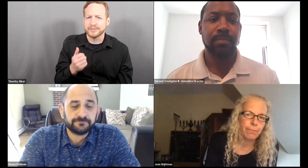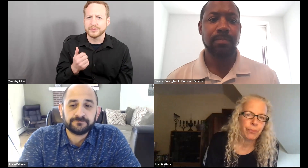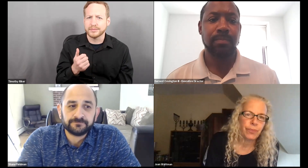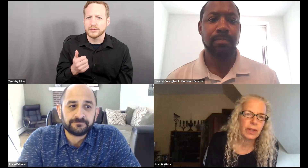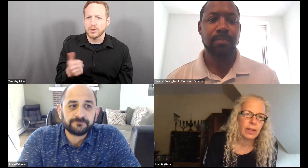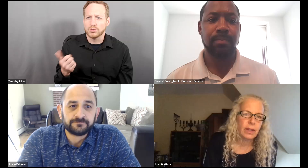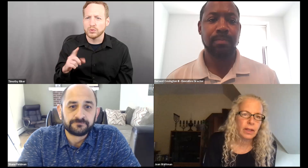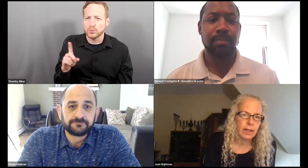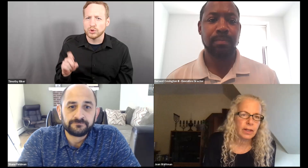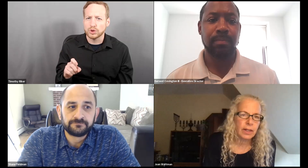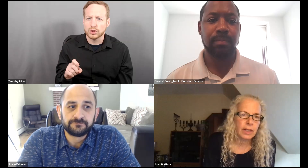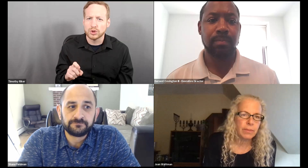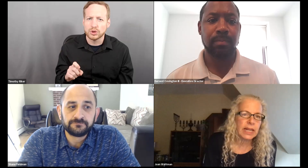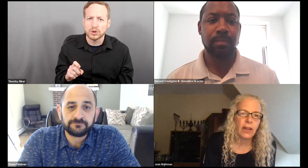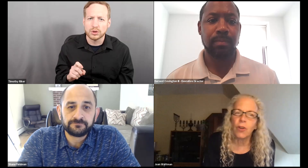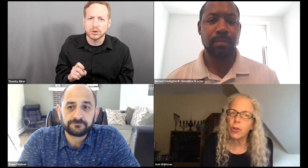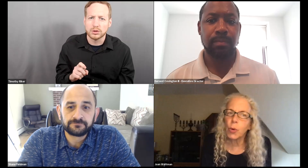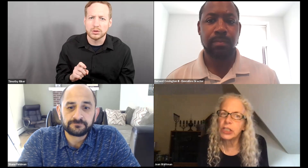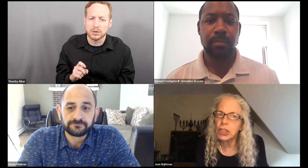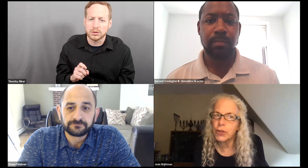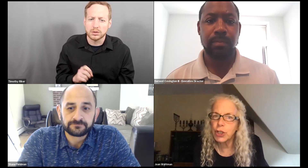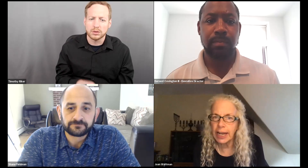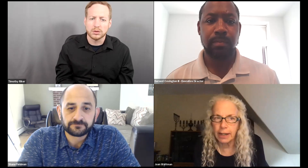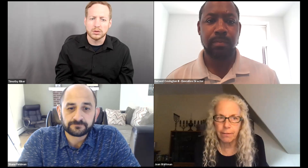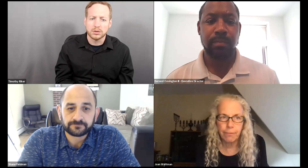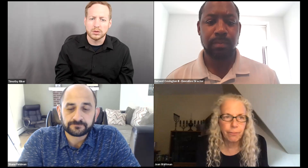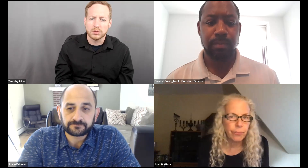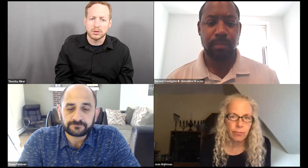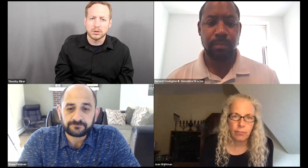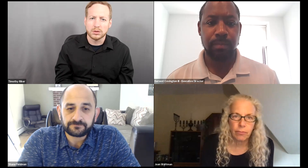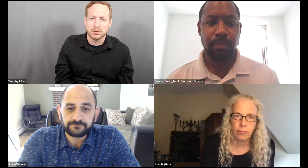that. Tim's saying, are there other questions for Shane?